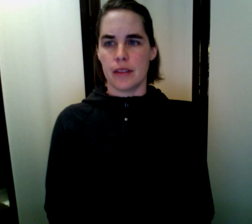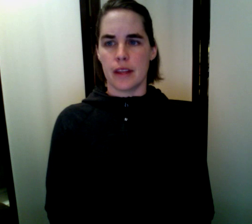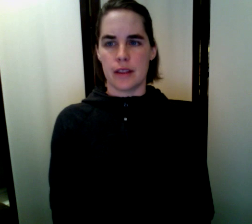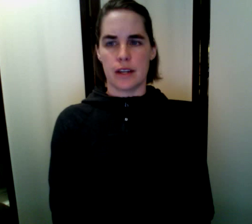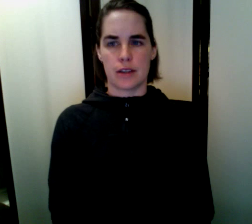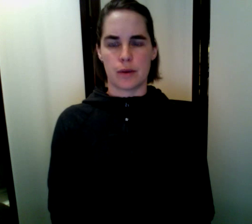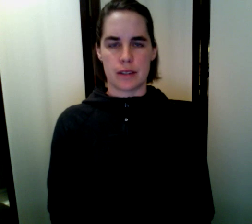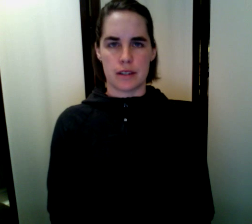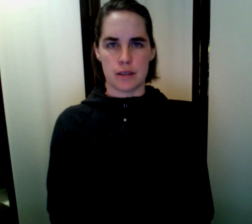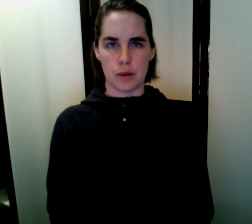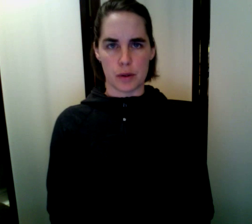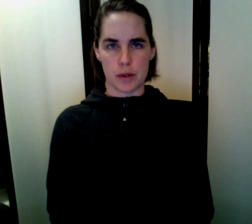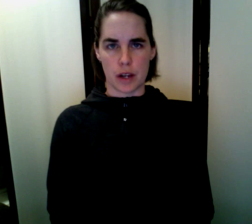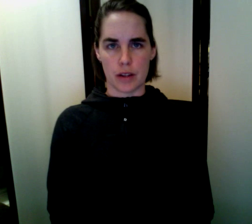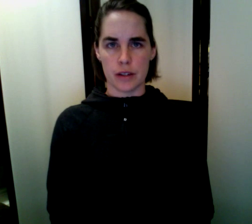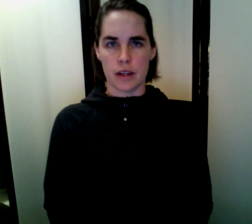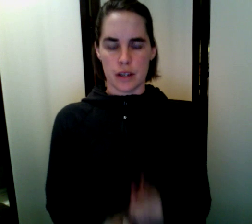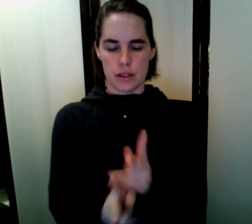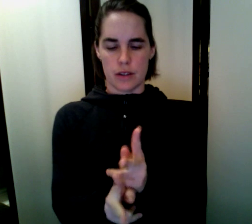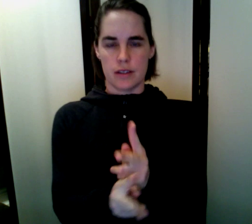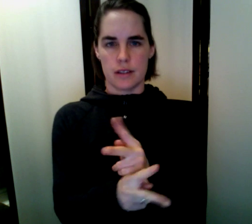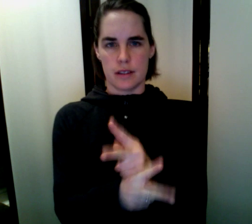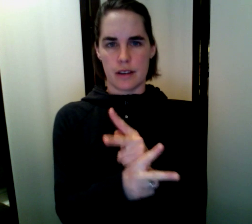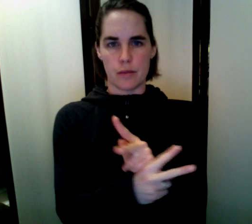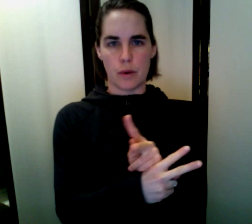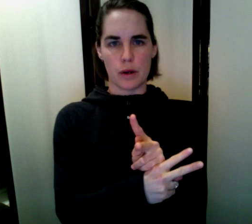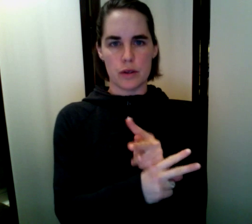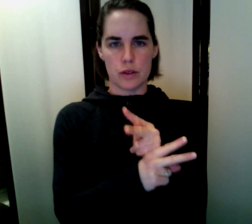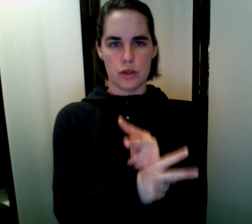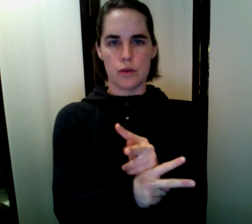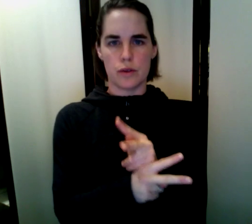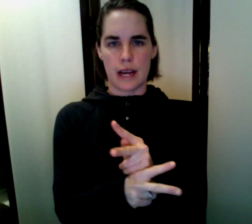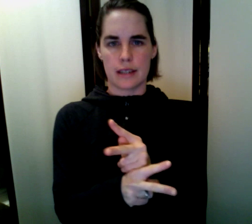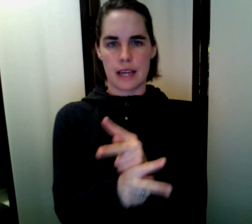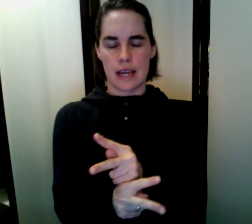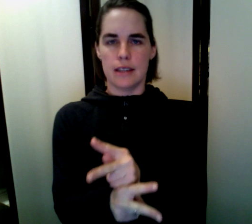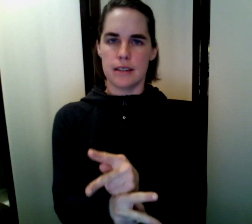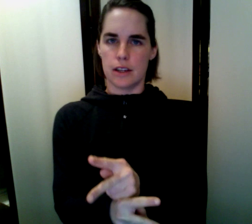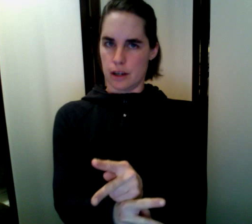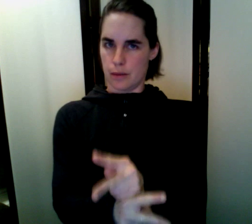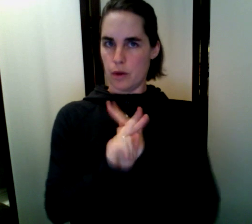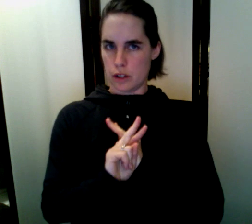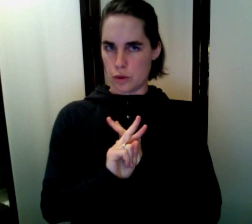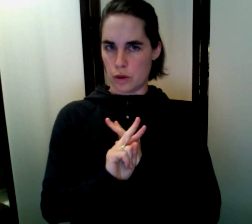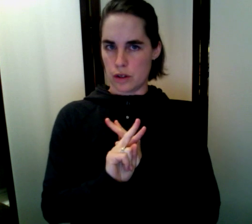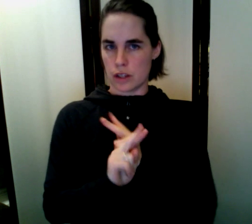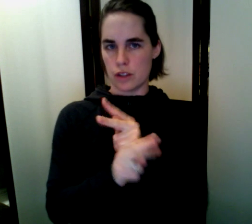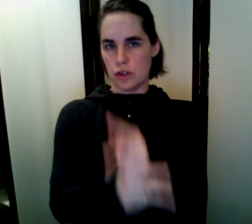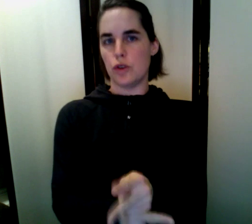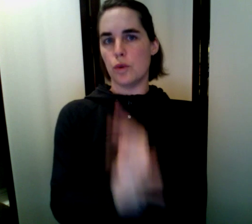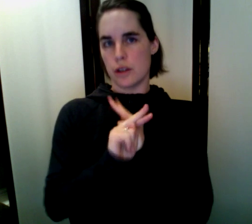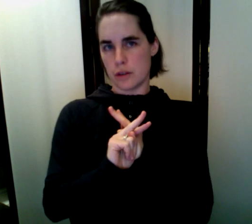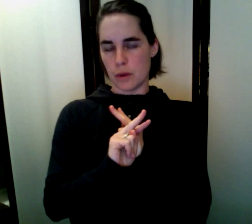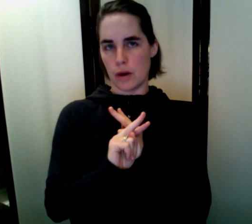Then the next request is to borrow a dollar. So this is the sign for borrow, so two stacked Ks, and you're going to pull it towards because you want to borrow.